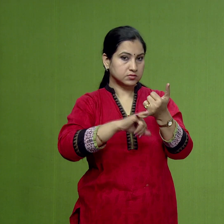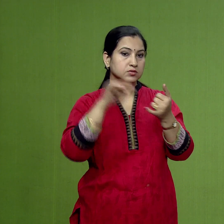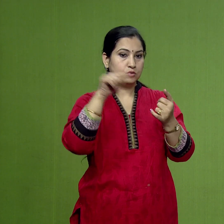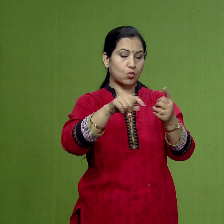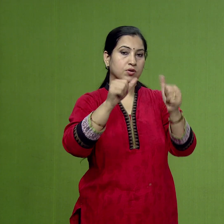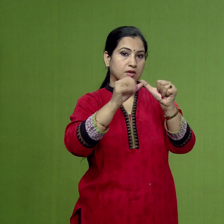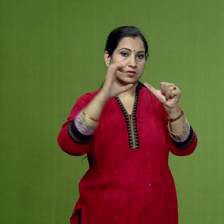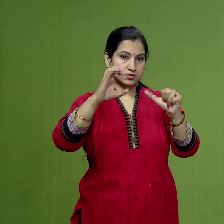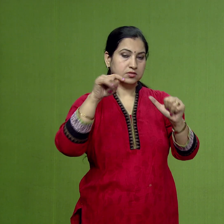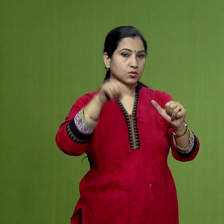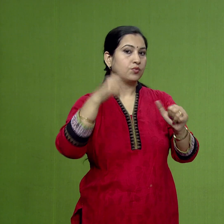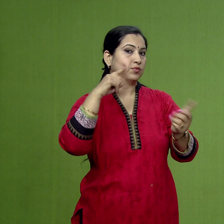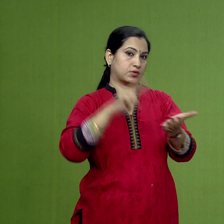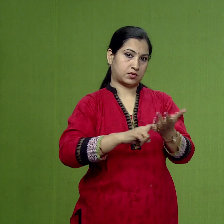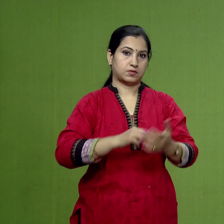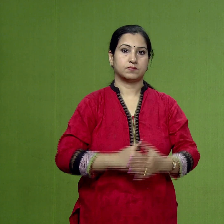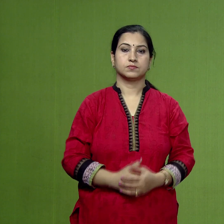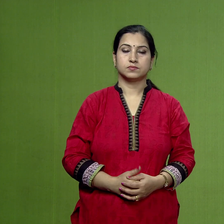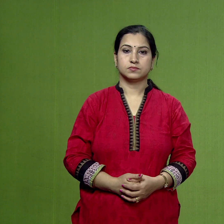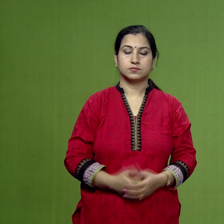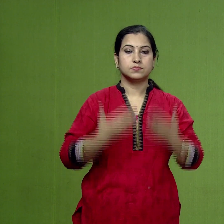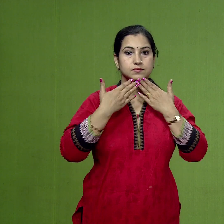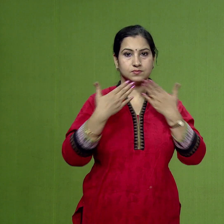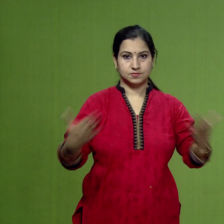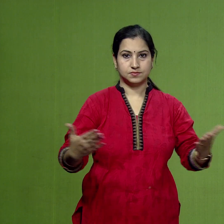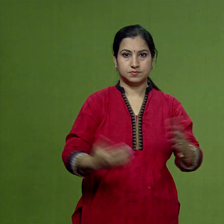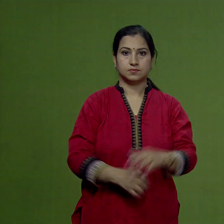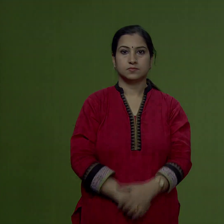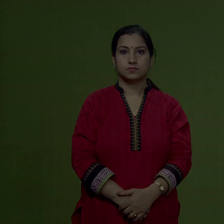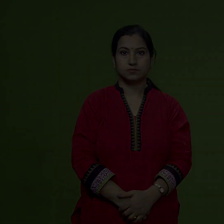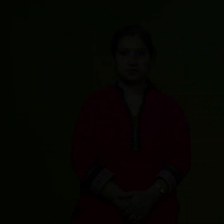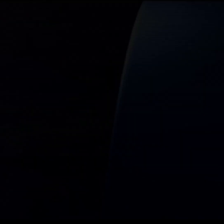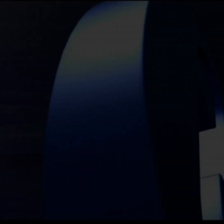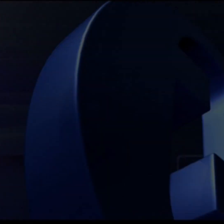www.nios.ac.in. Thank you.